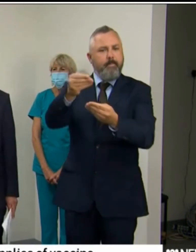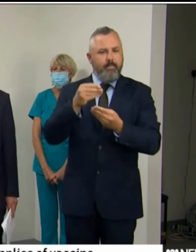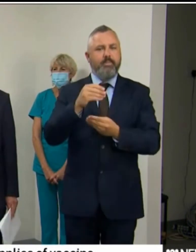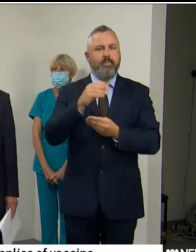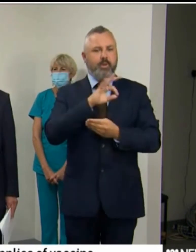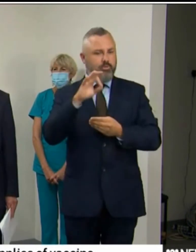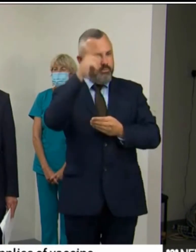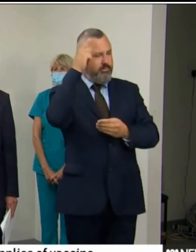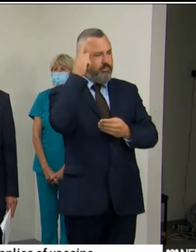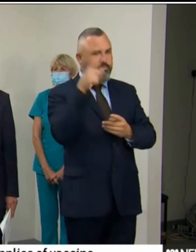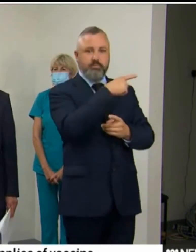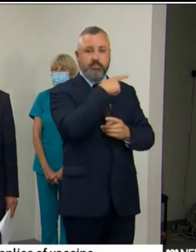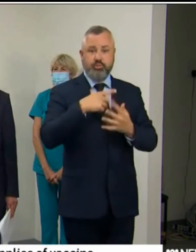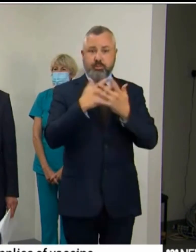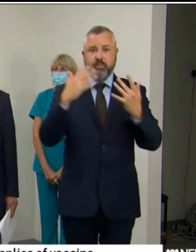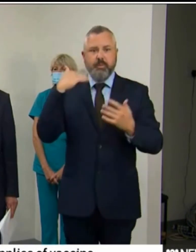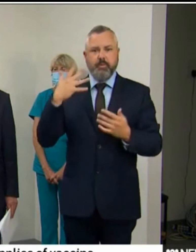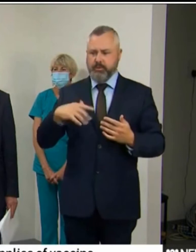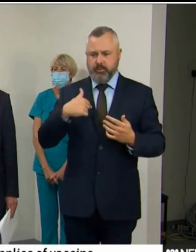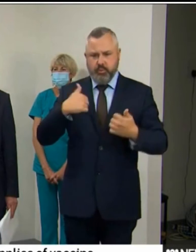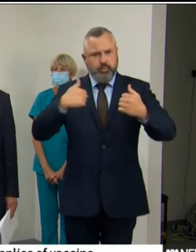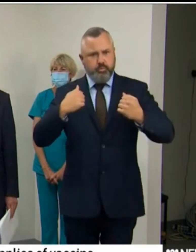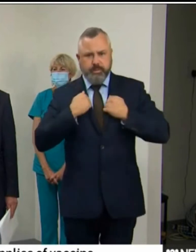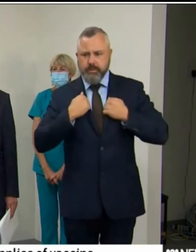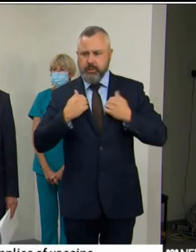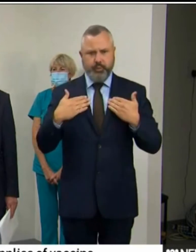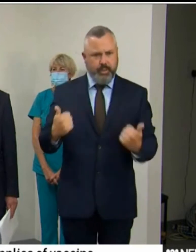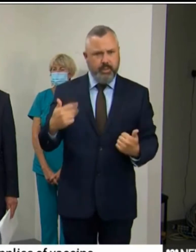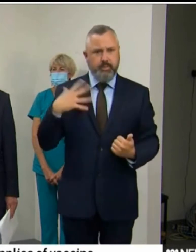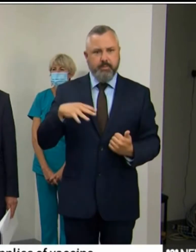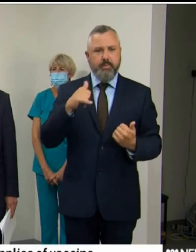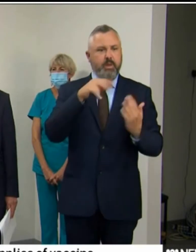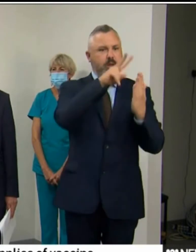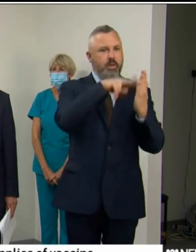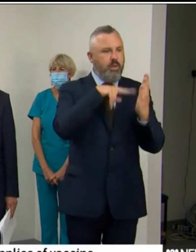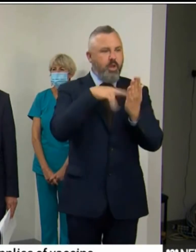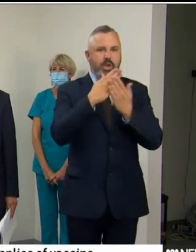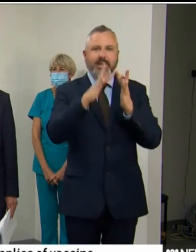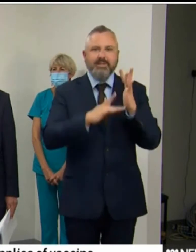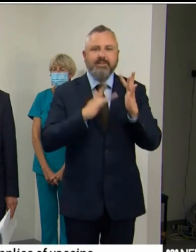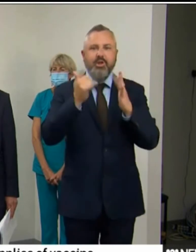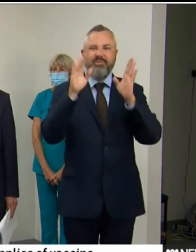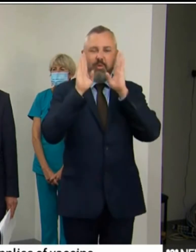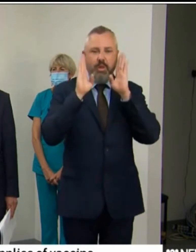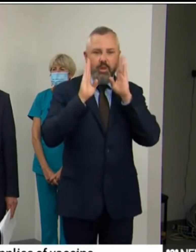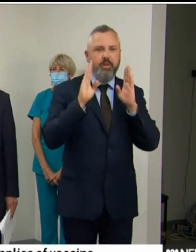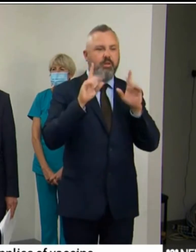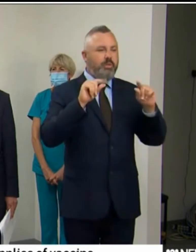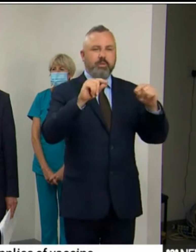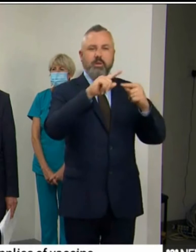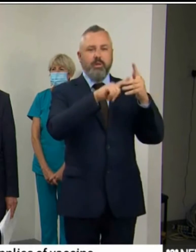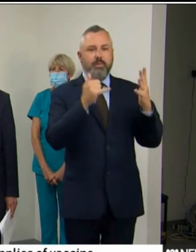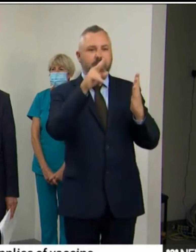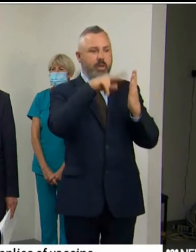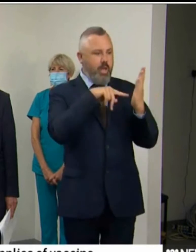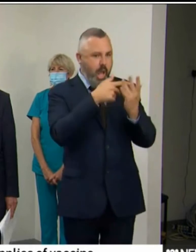to keep themselves fit and well probably follow a lot of people online through social media. They might look for diet and